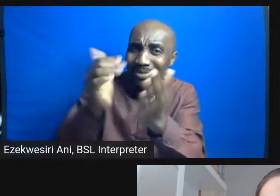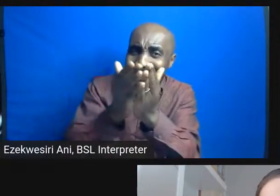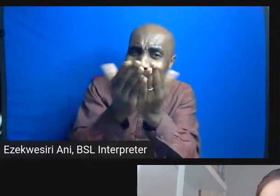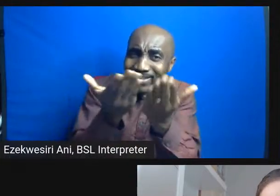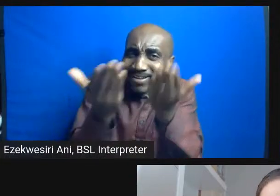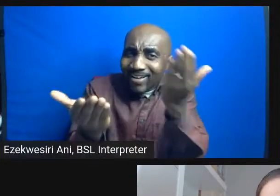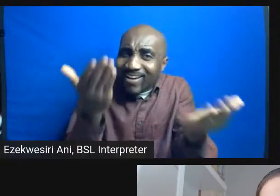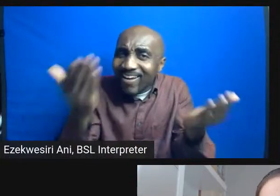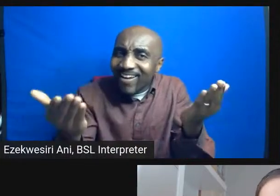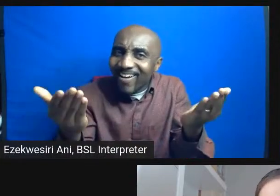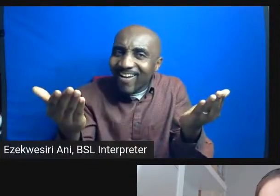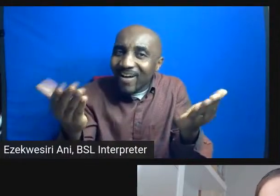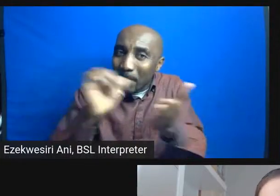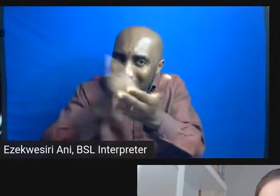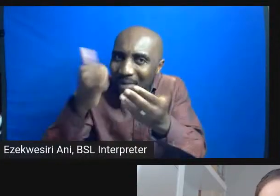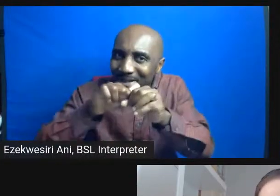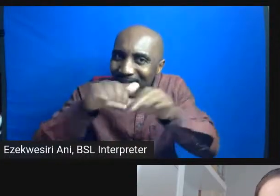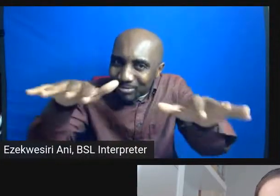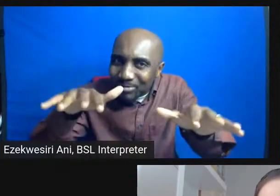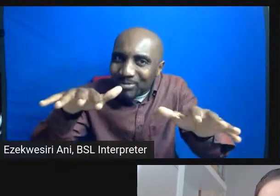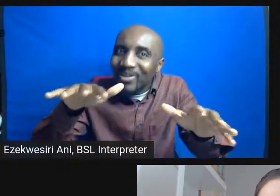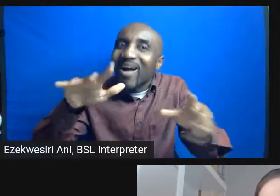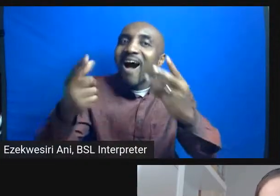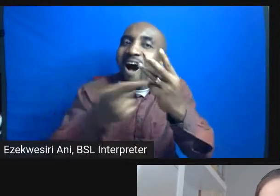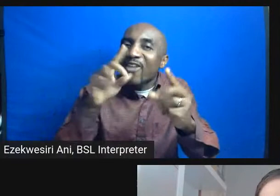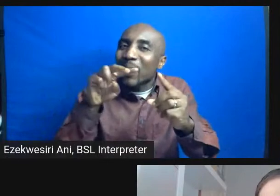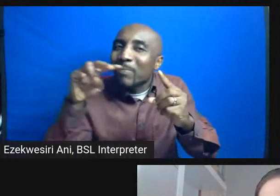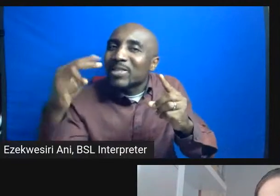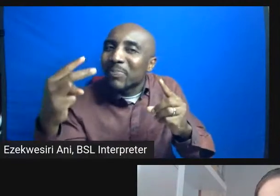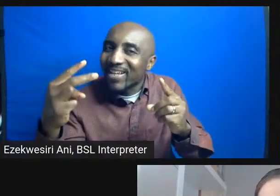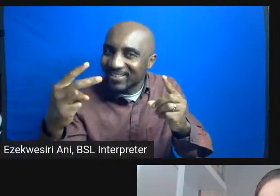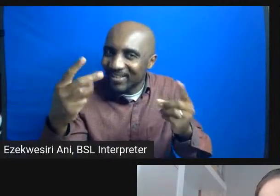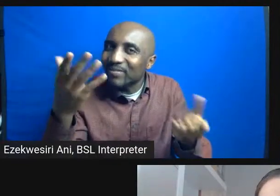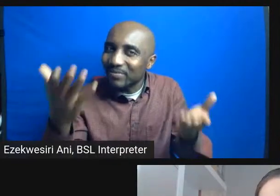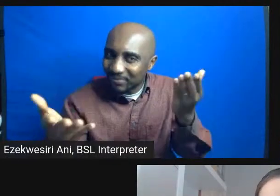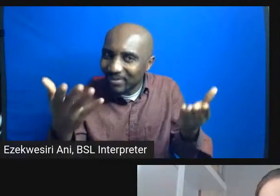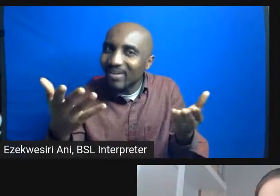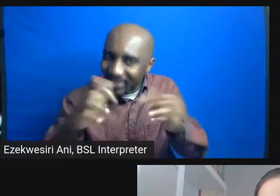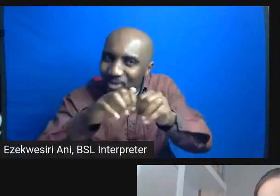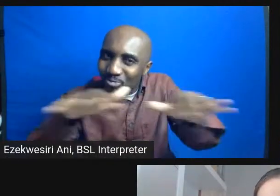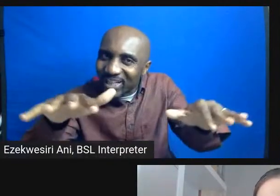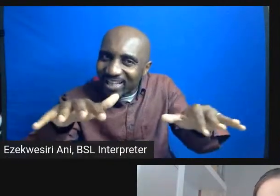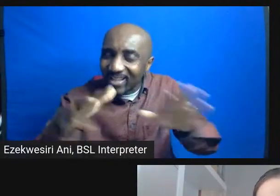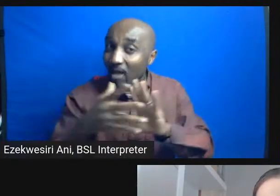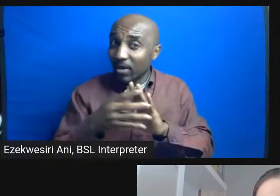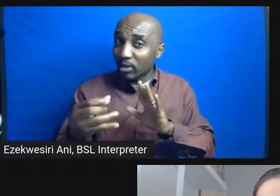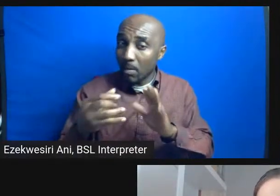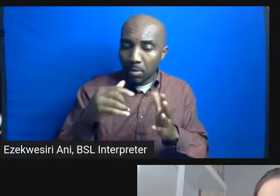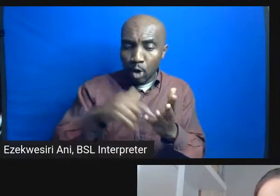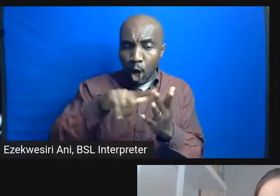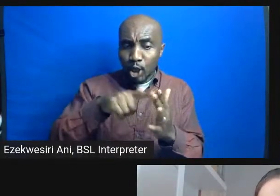perspectives. If I give an example of a bit of a toxic